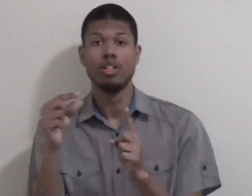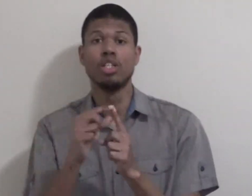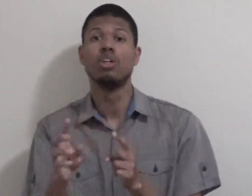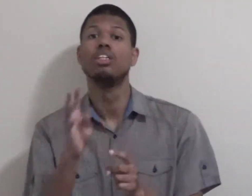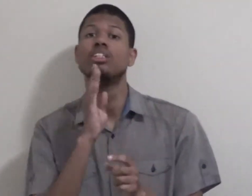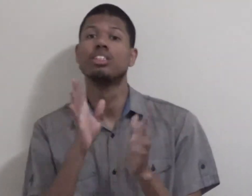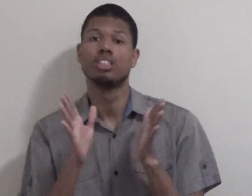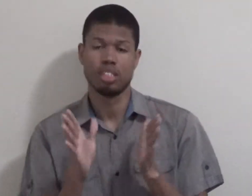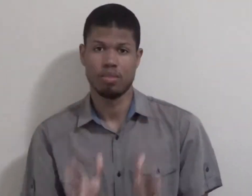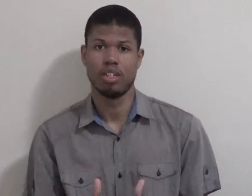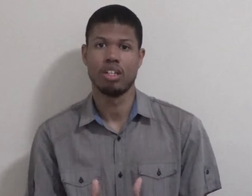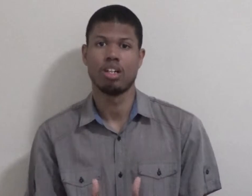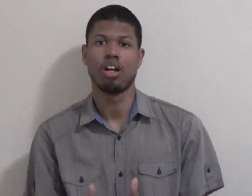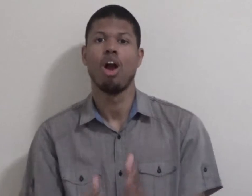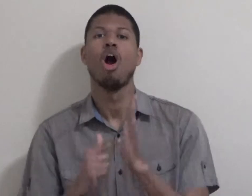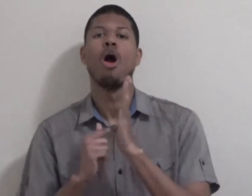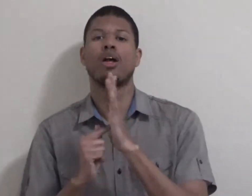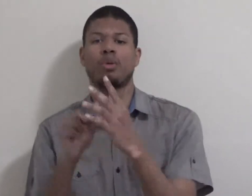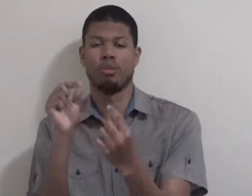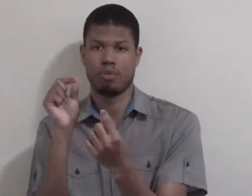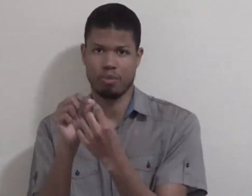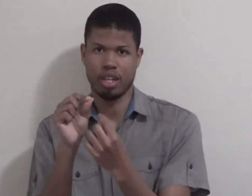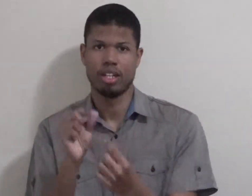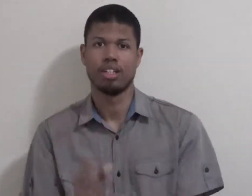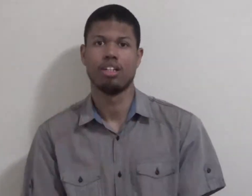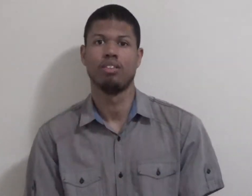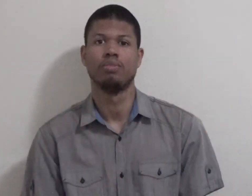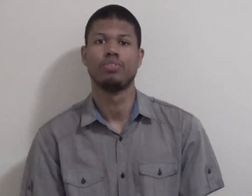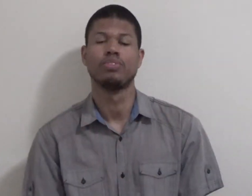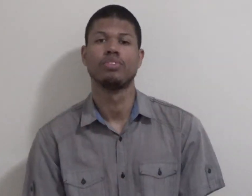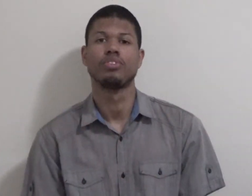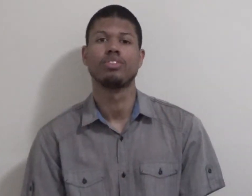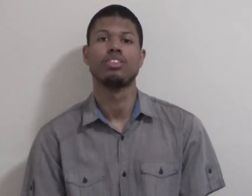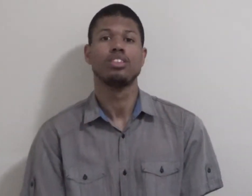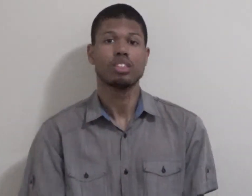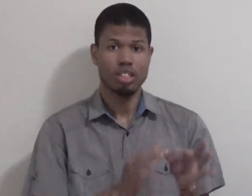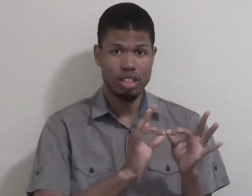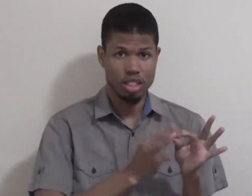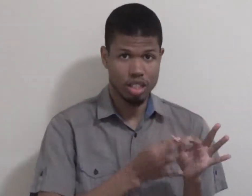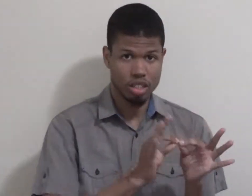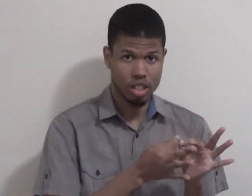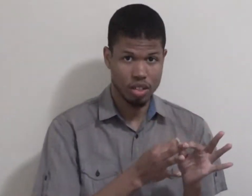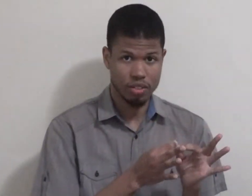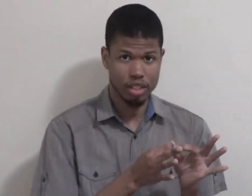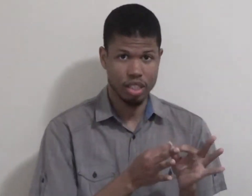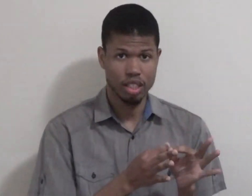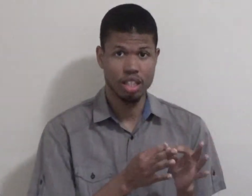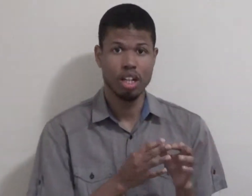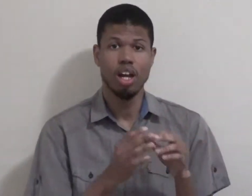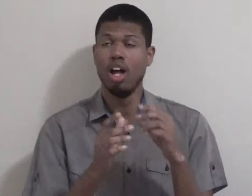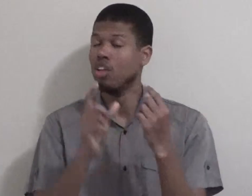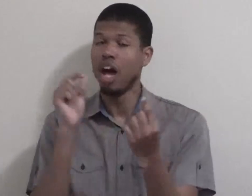In interpreting, the interpreter may depart from the exact words of the speaker to